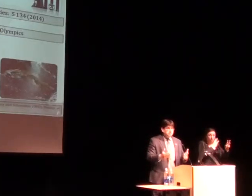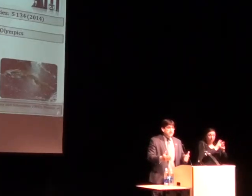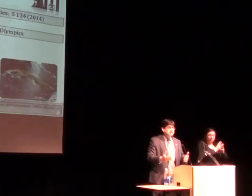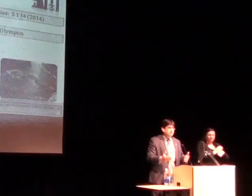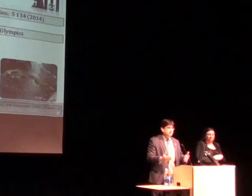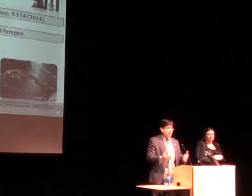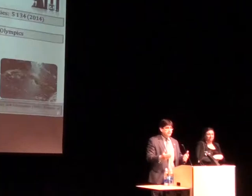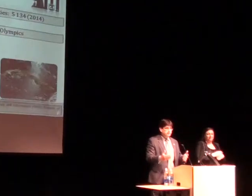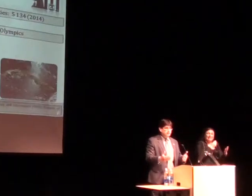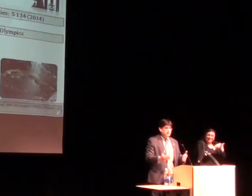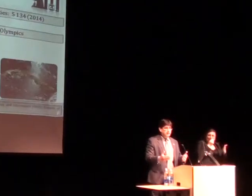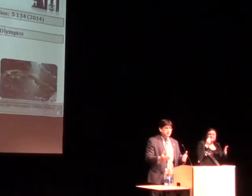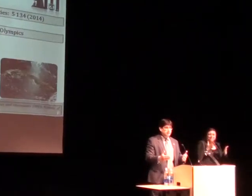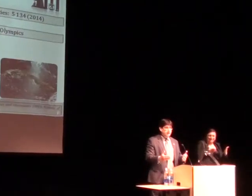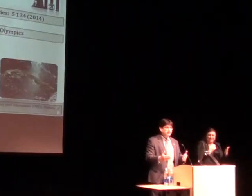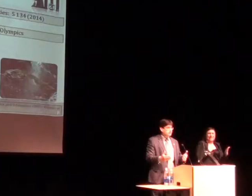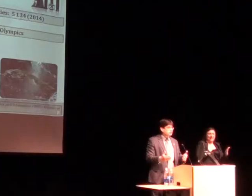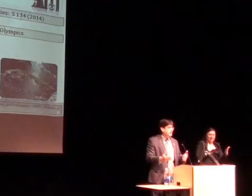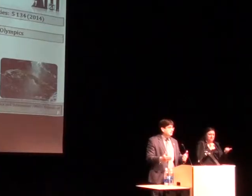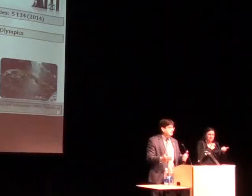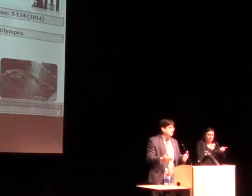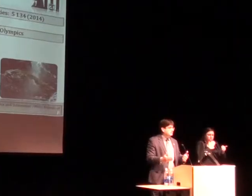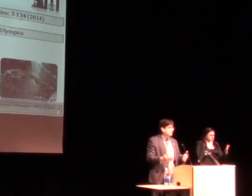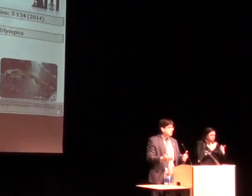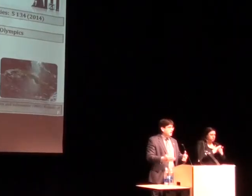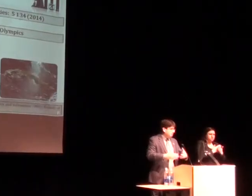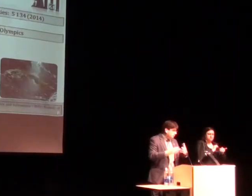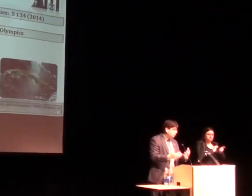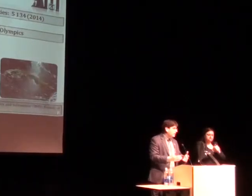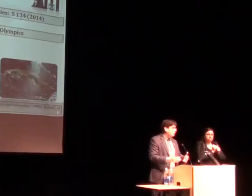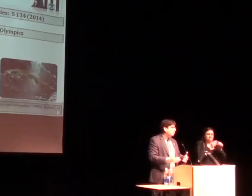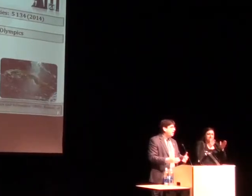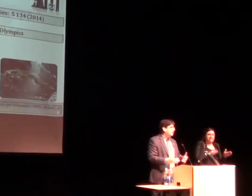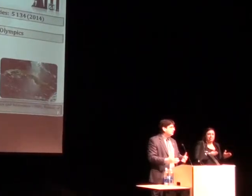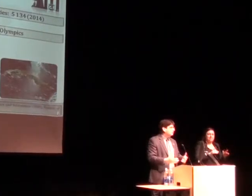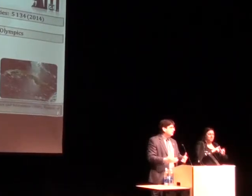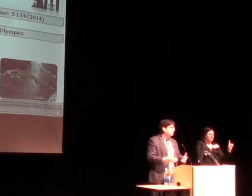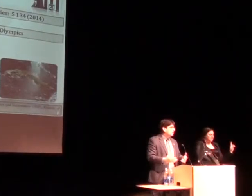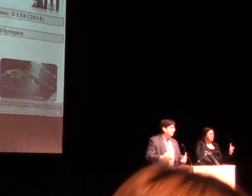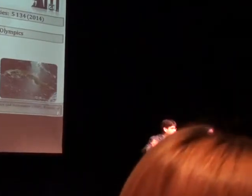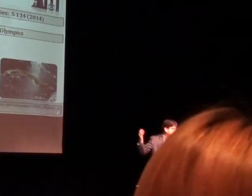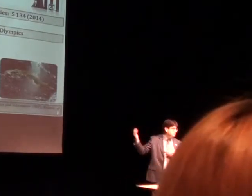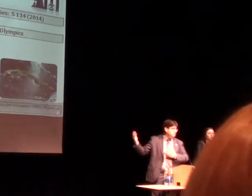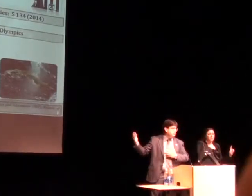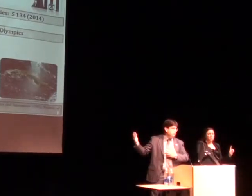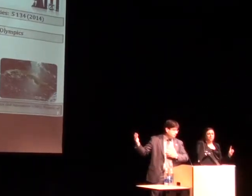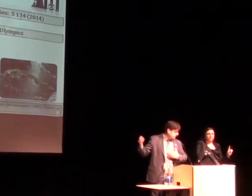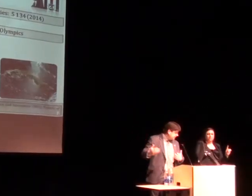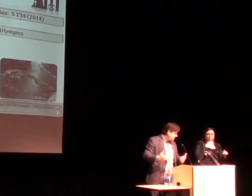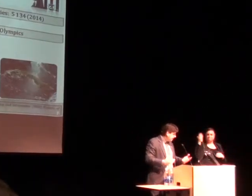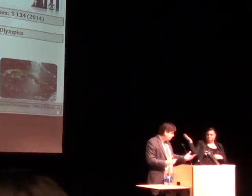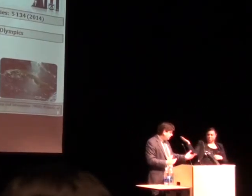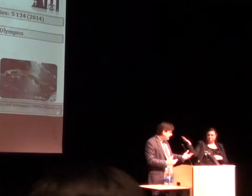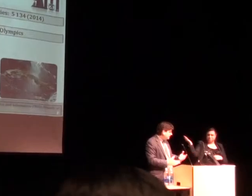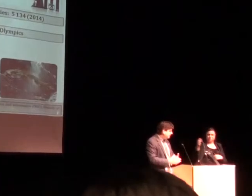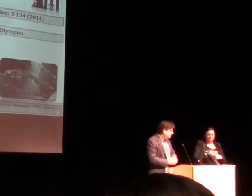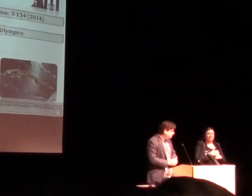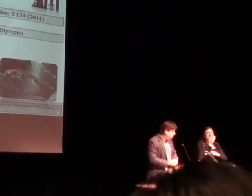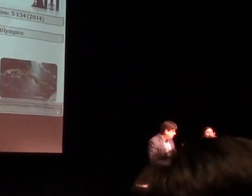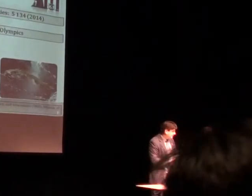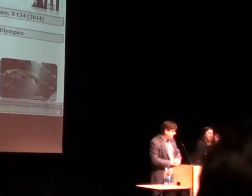it's expensive to have good athletes, but we are proud of those results. For example,